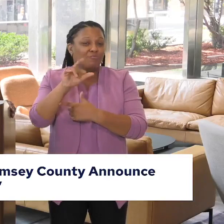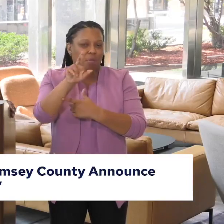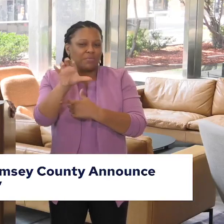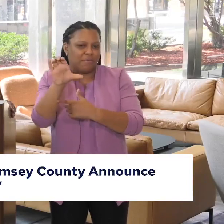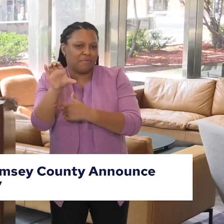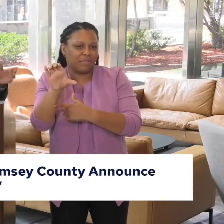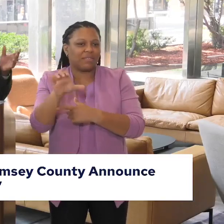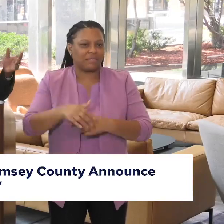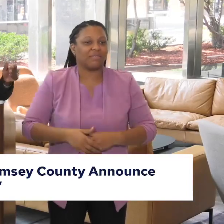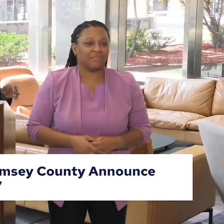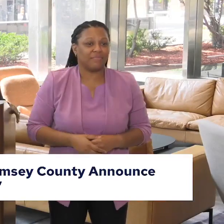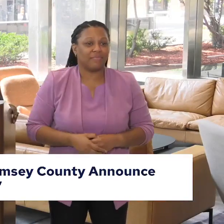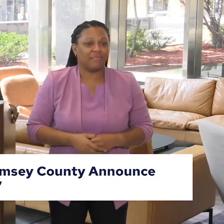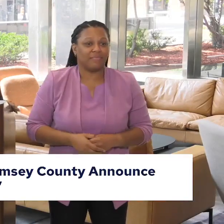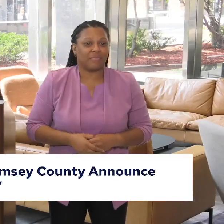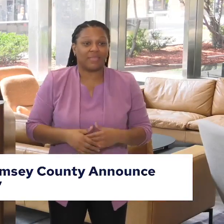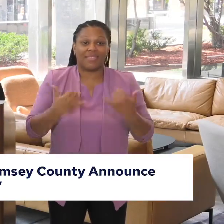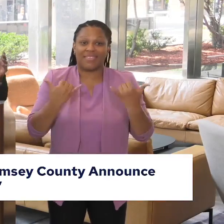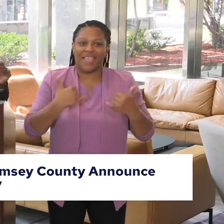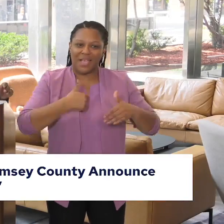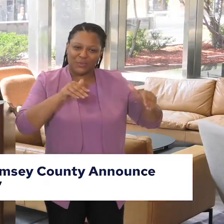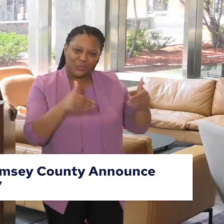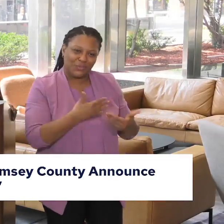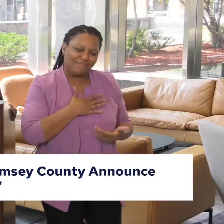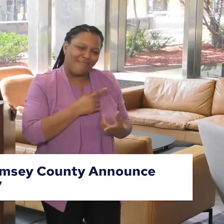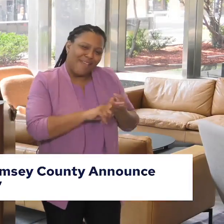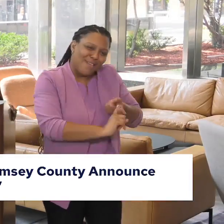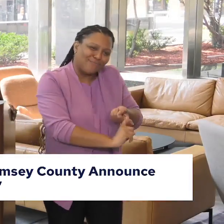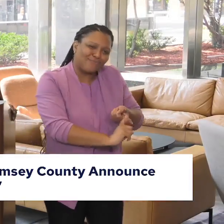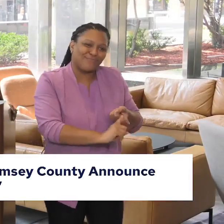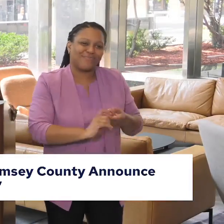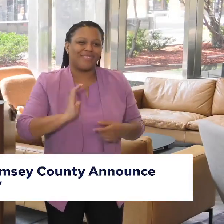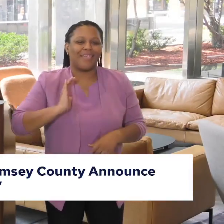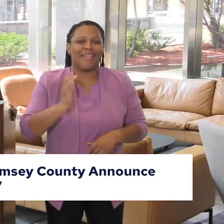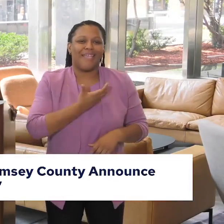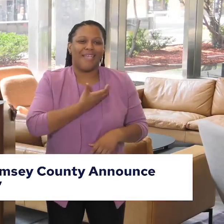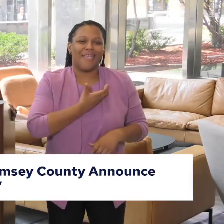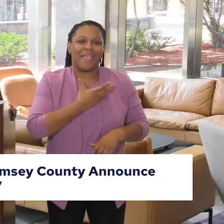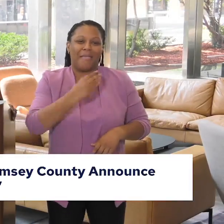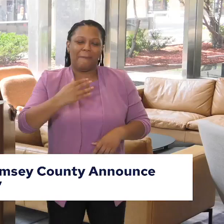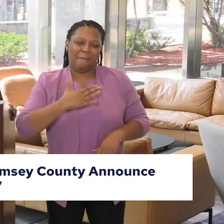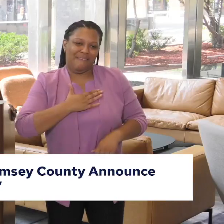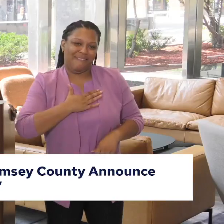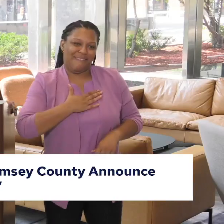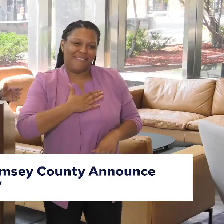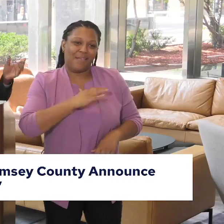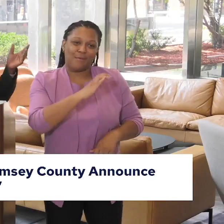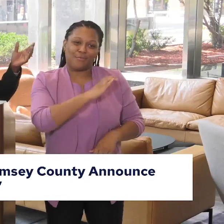to introduce my friend, our and mine